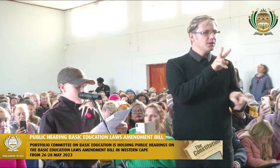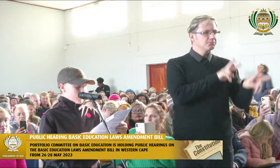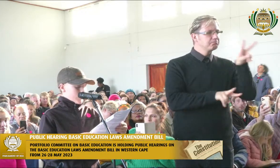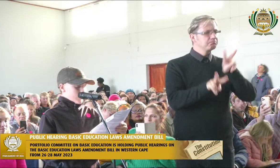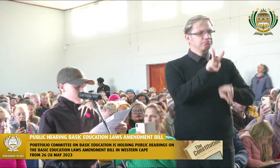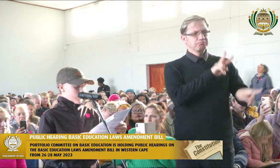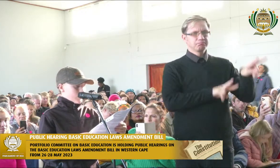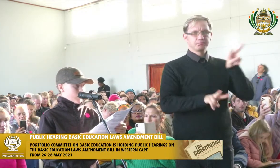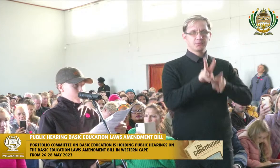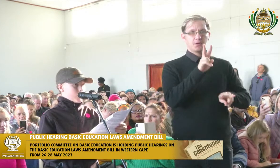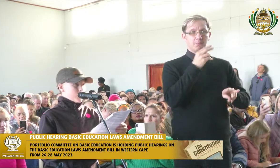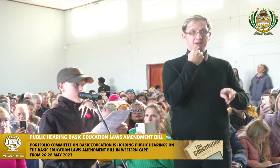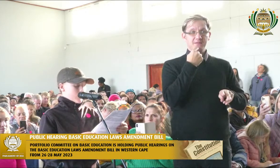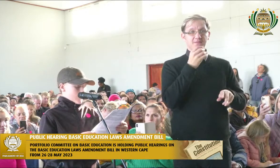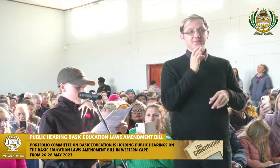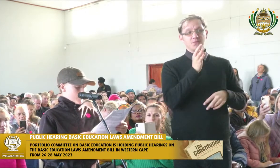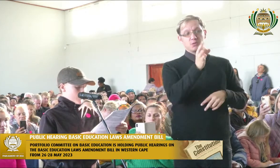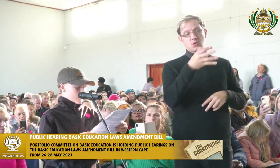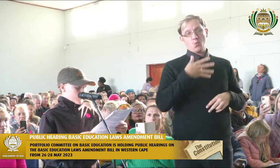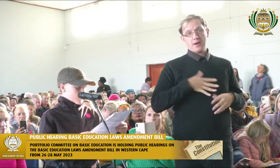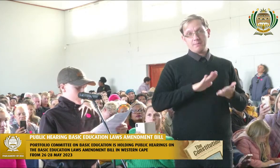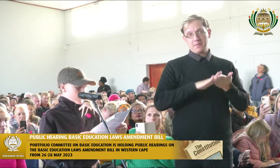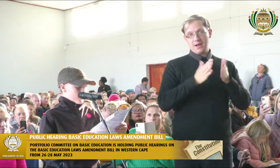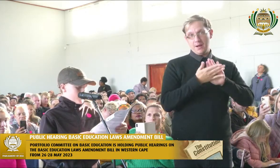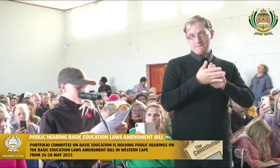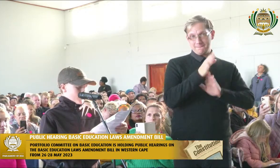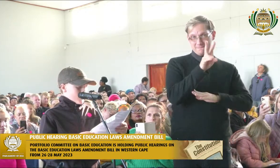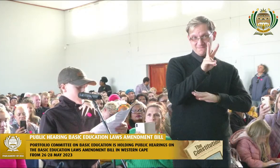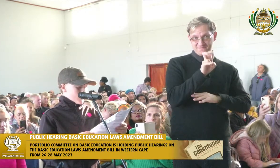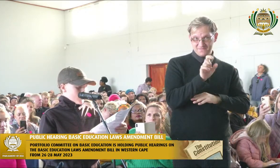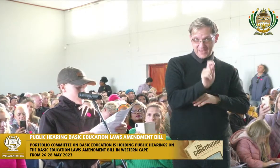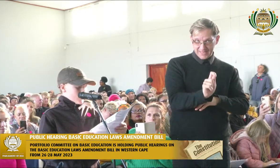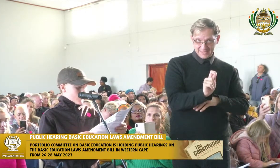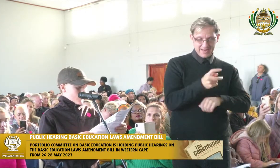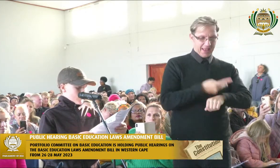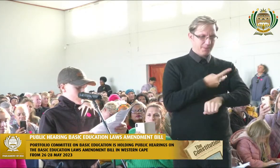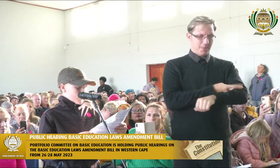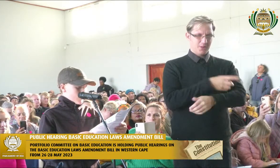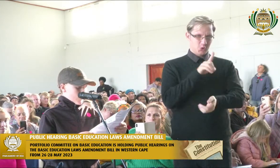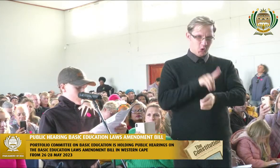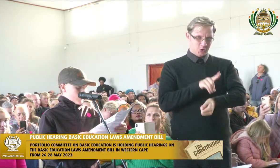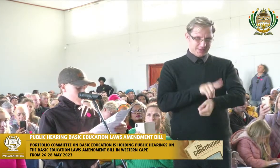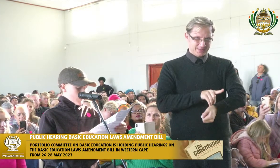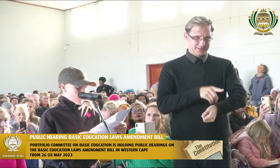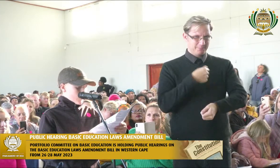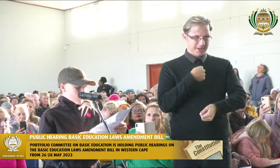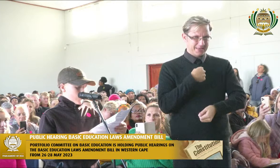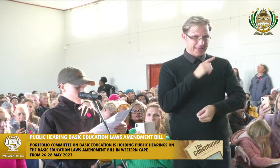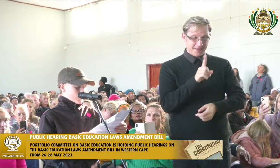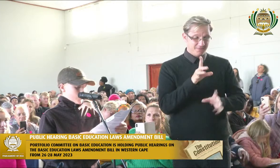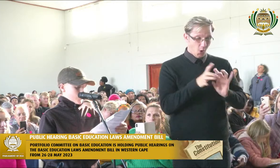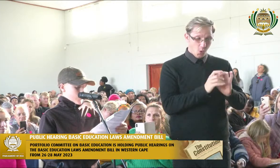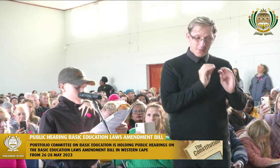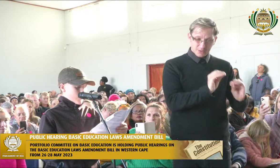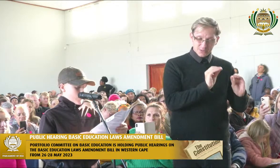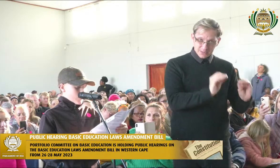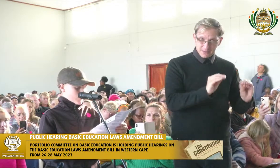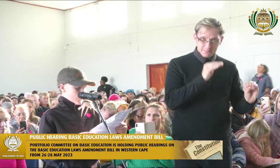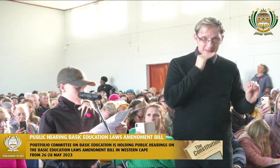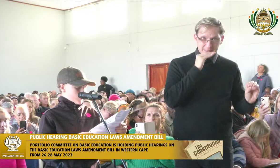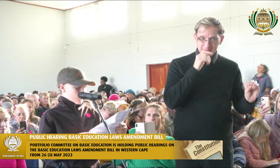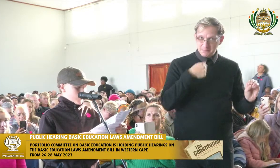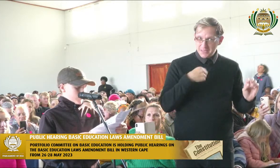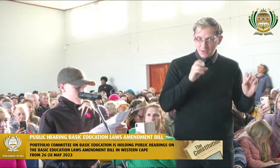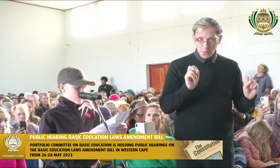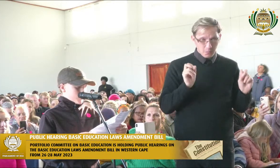I don't become a vet, I would become an entrepreneur. Did you know that without home education, you would have no